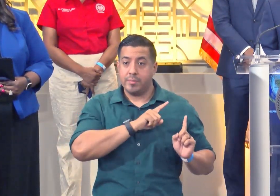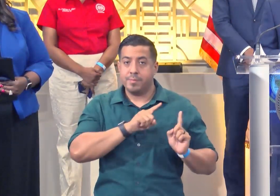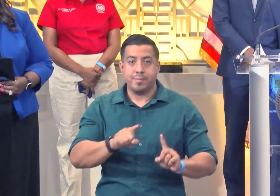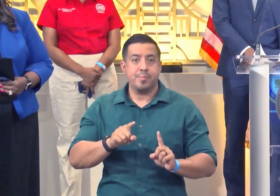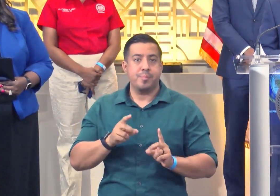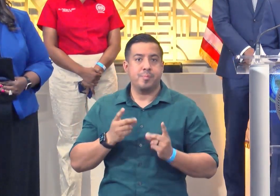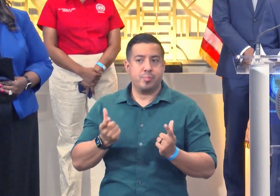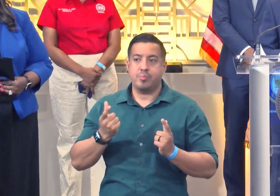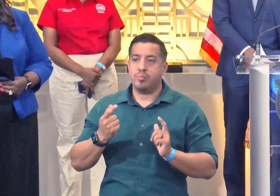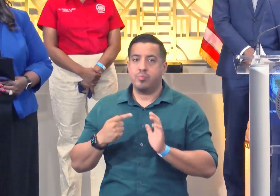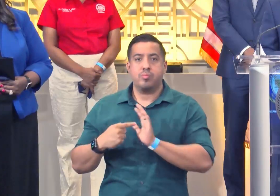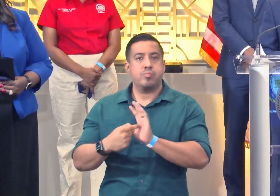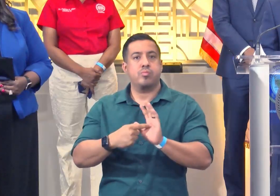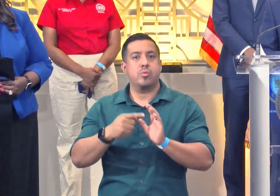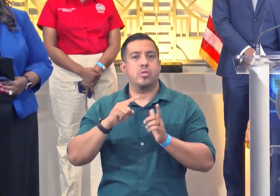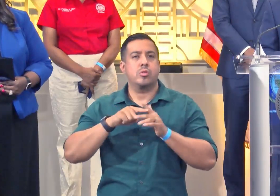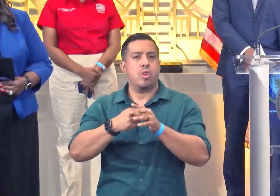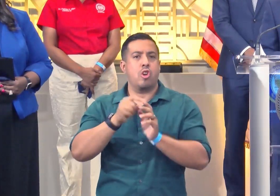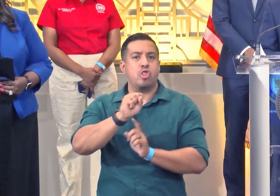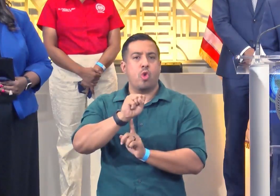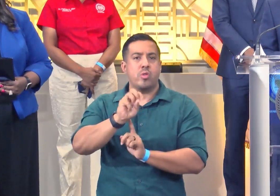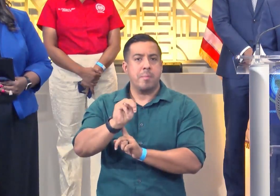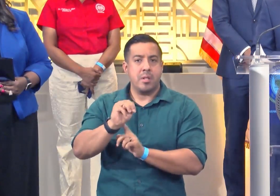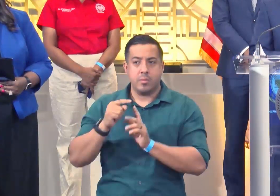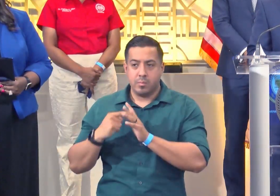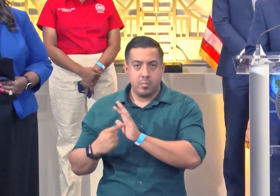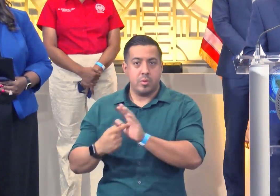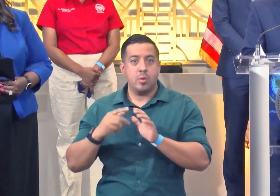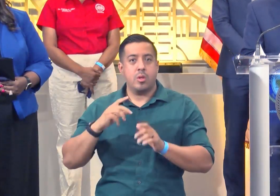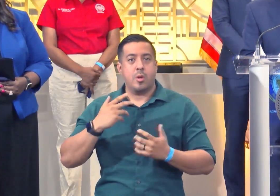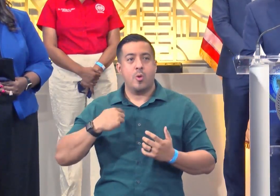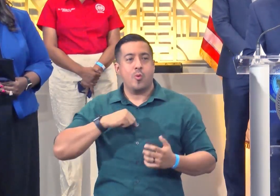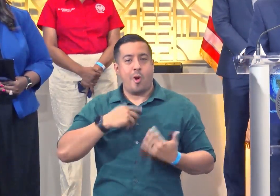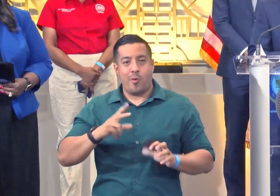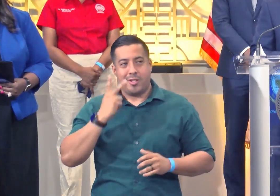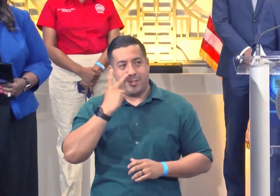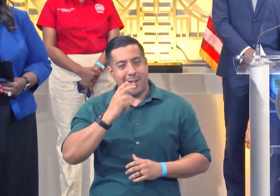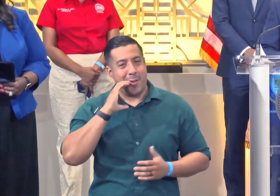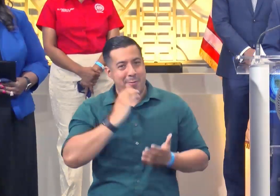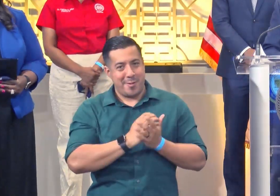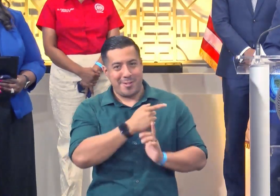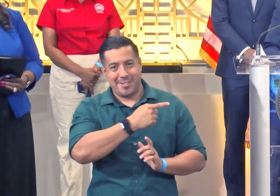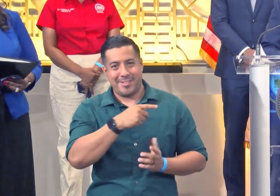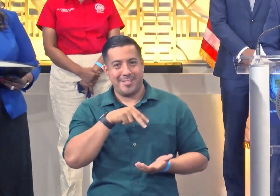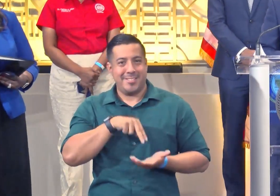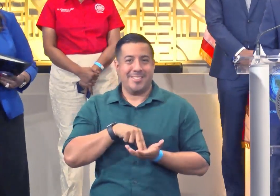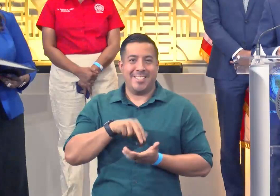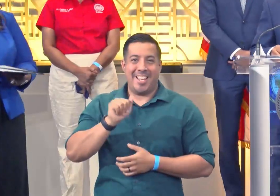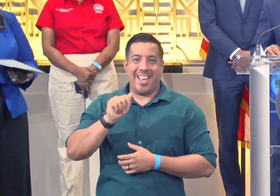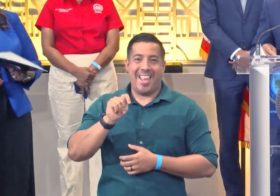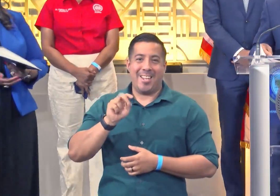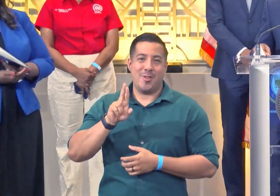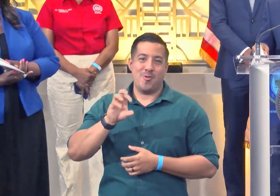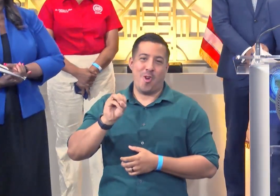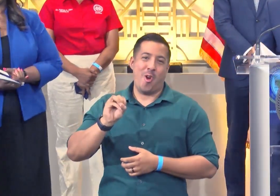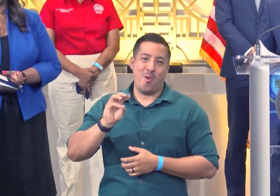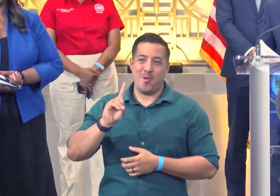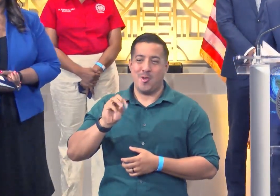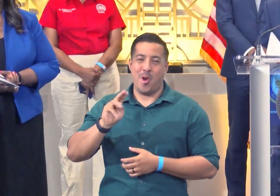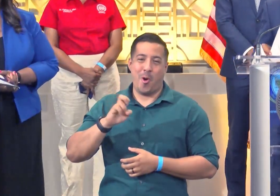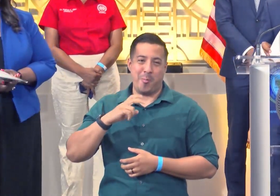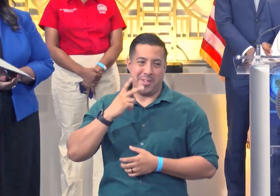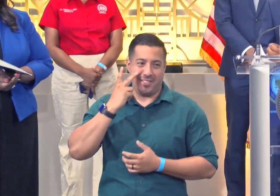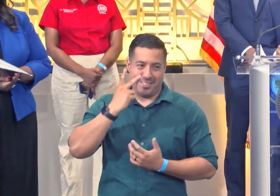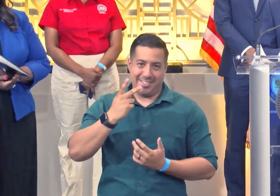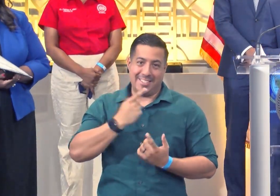Houston, starting on social media. We all saw the photo of him standing in front of the iconic Astrodome